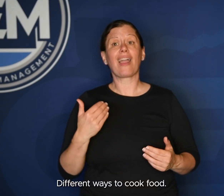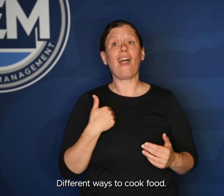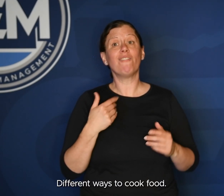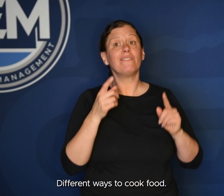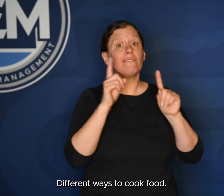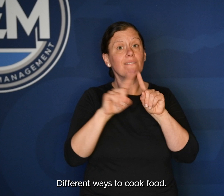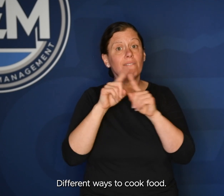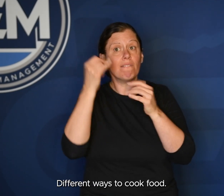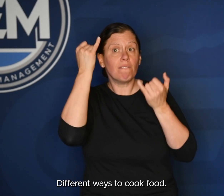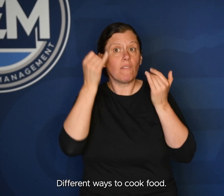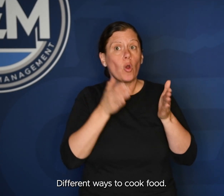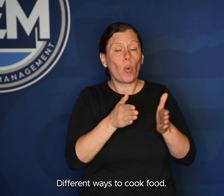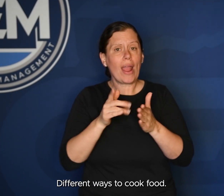Different ways to cook food.